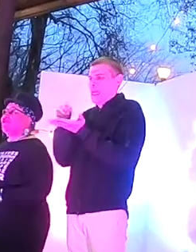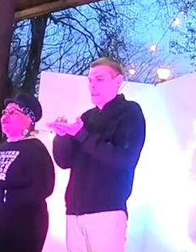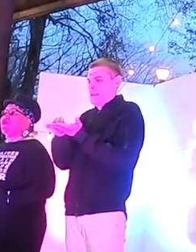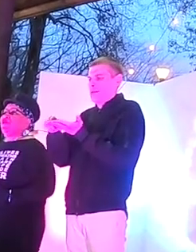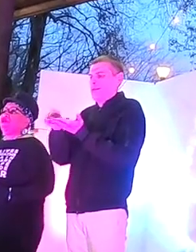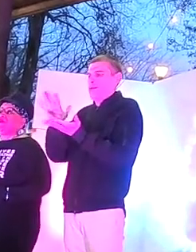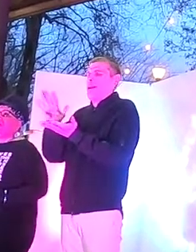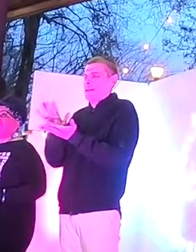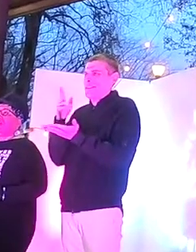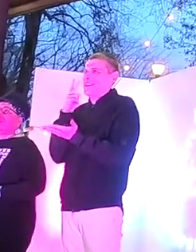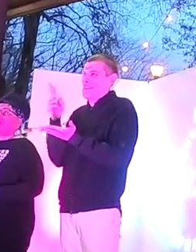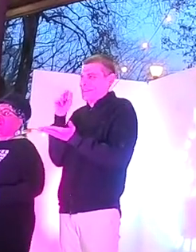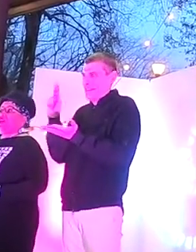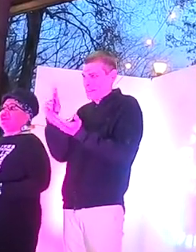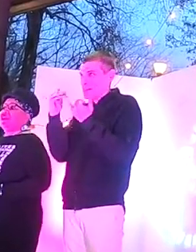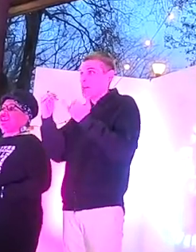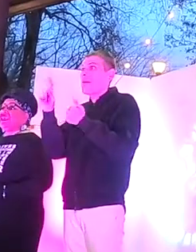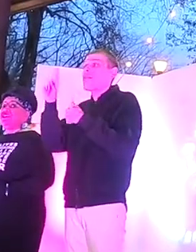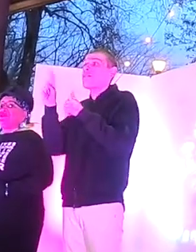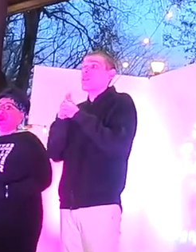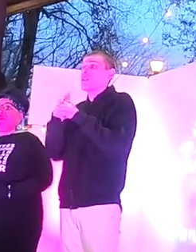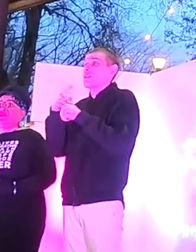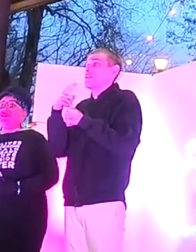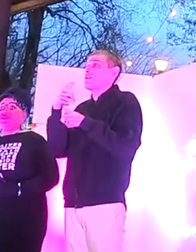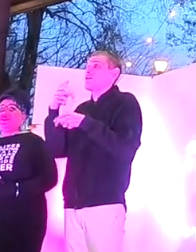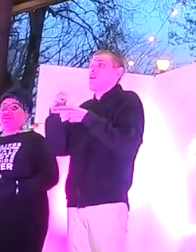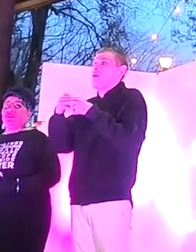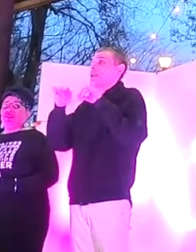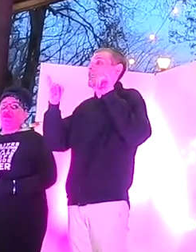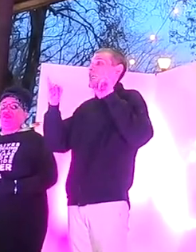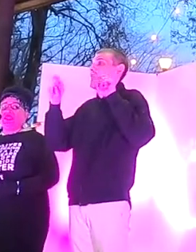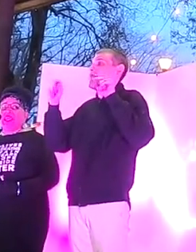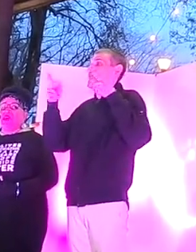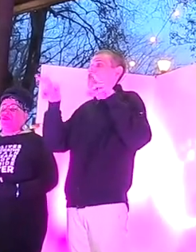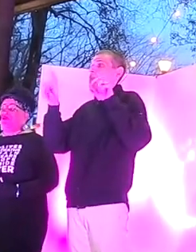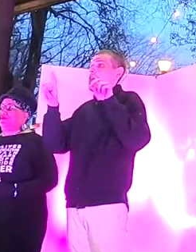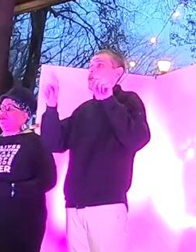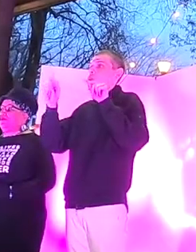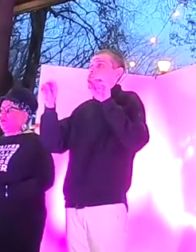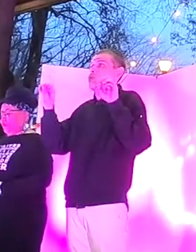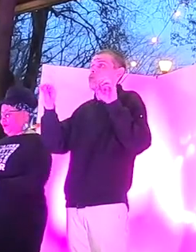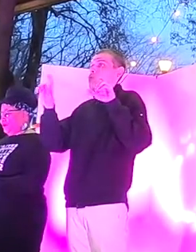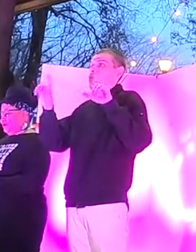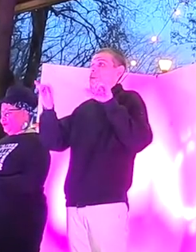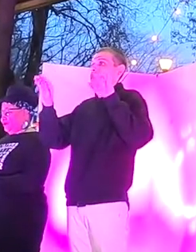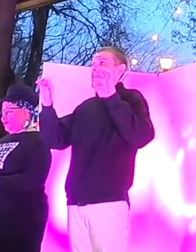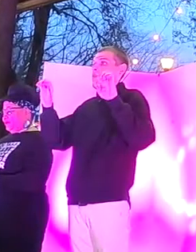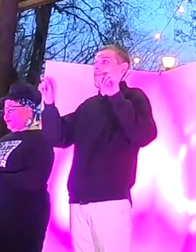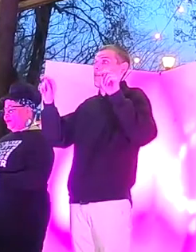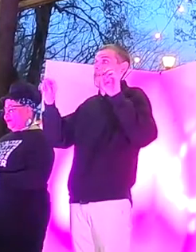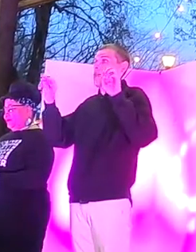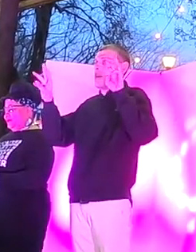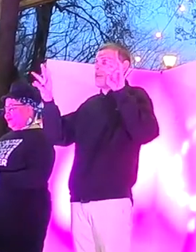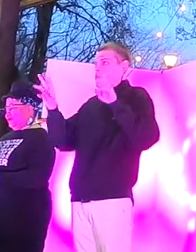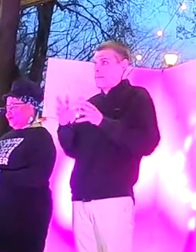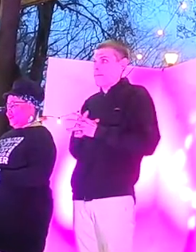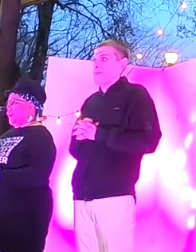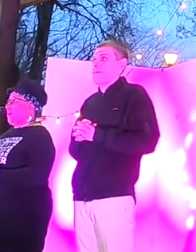So this first poem I'm going to share is called Inspired to Live Now.